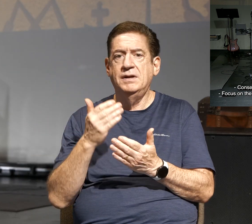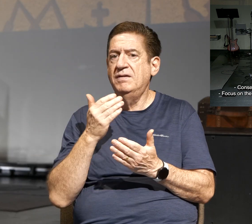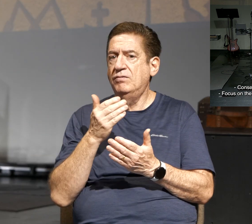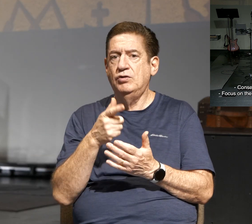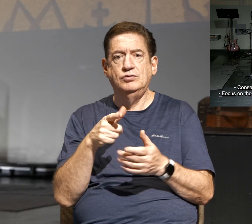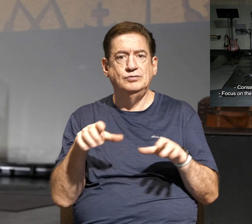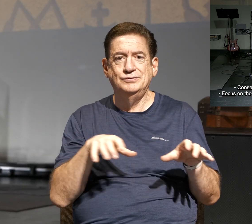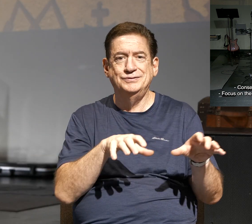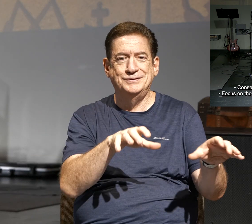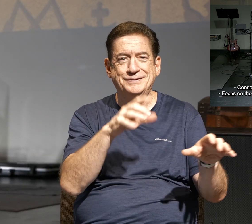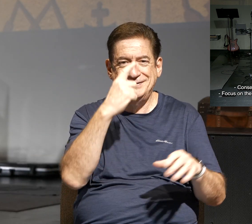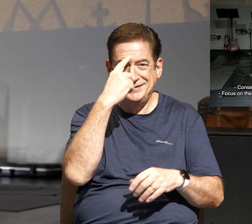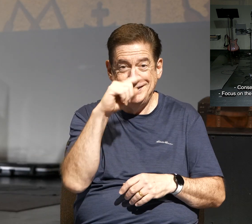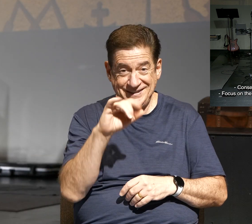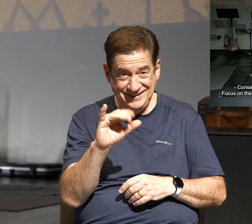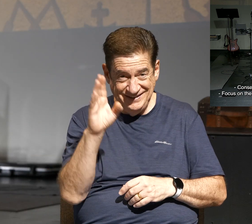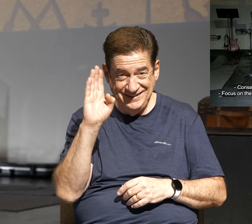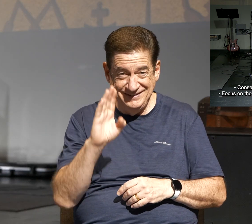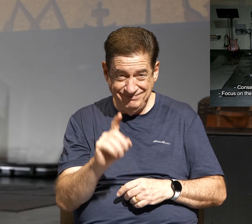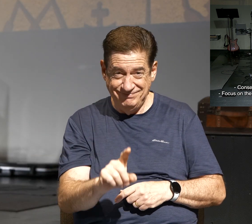do for God.